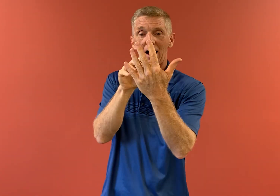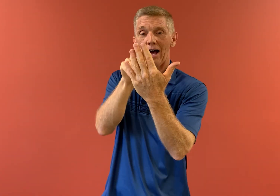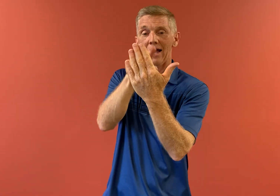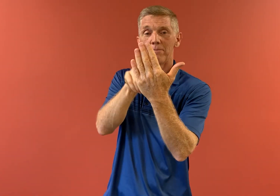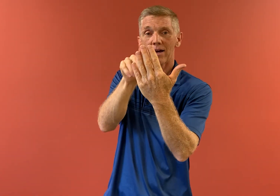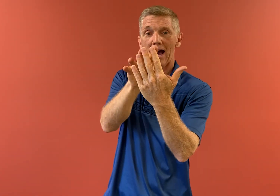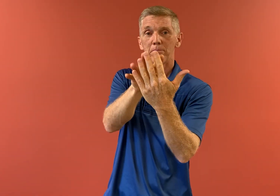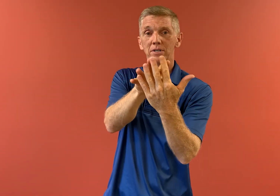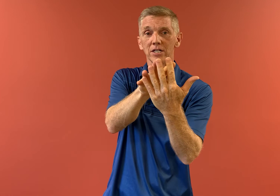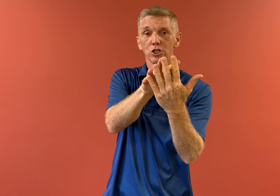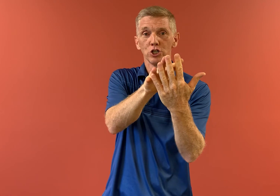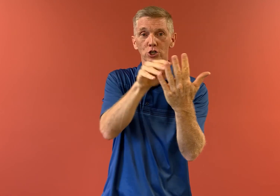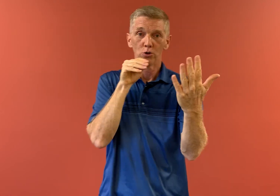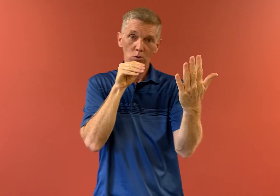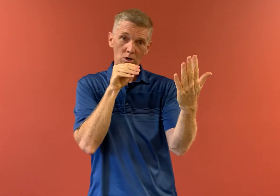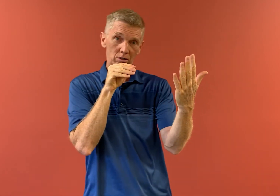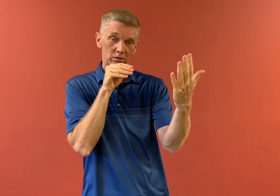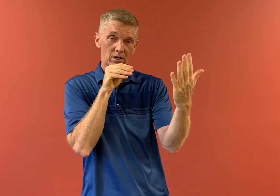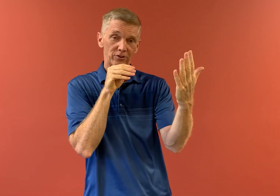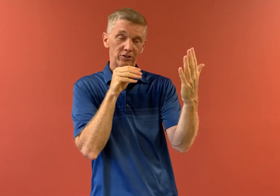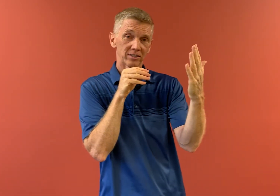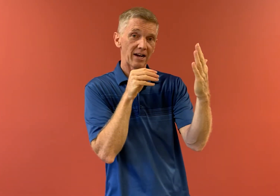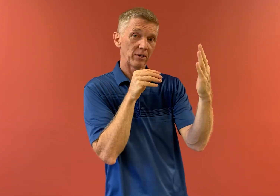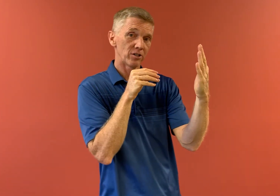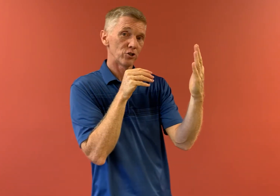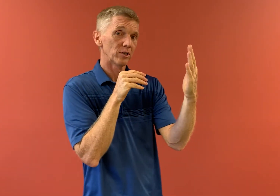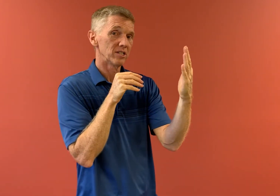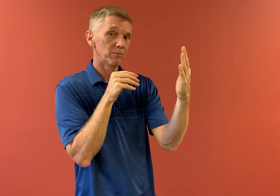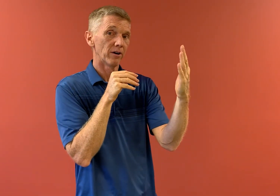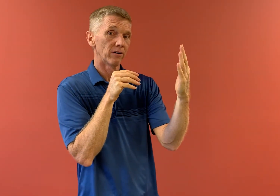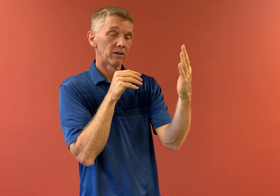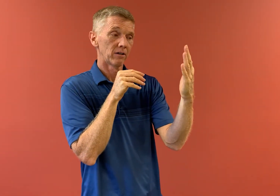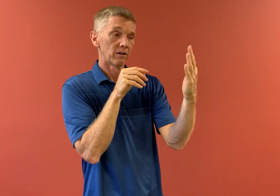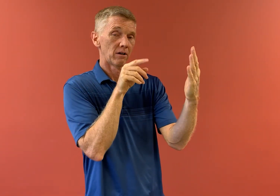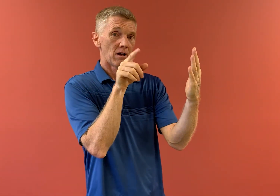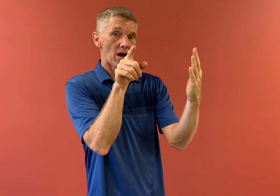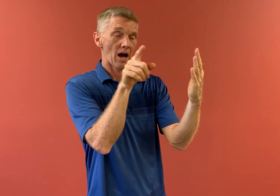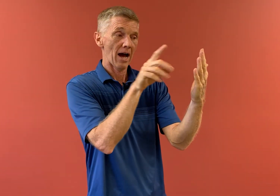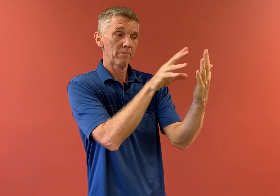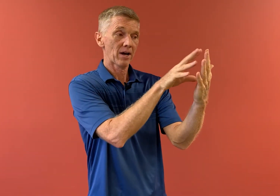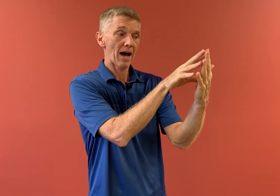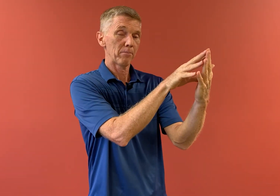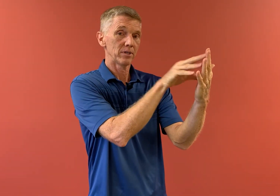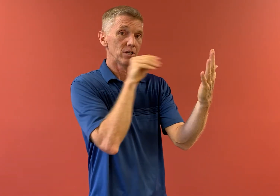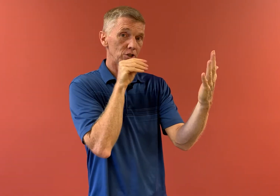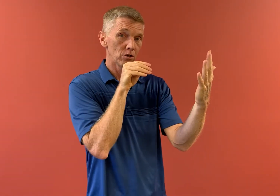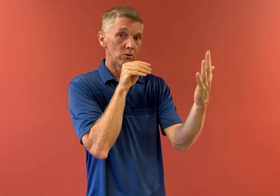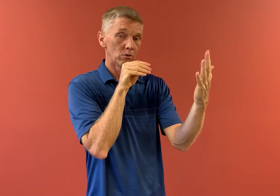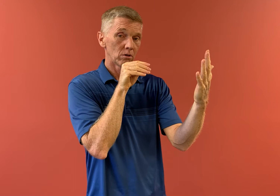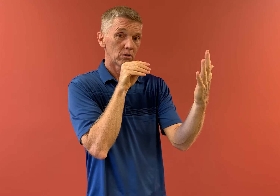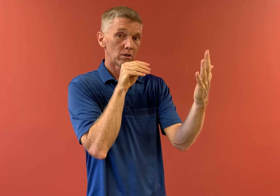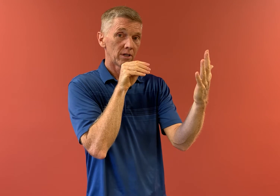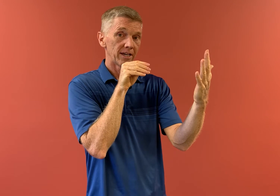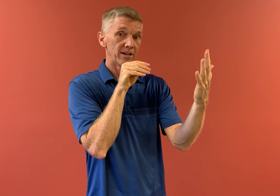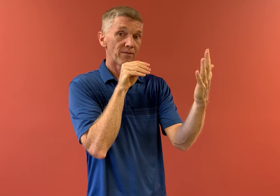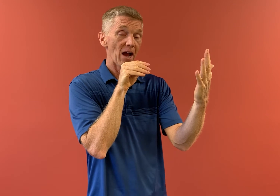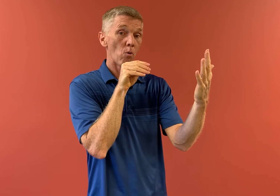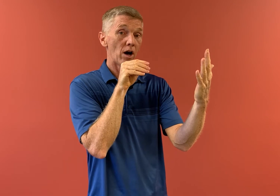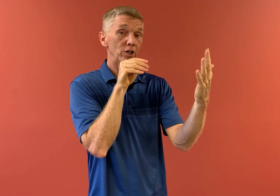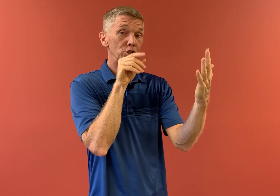I am copying you. I'll turn sideways here so you can see better. I'm copying you. If I want